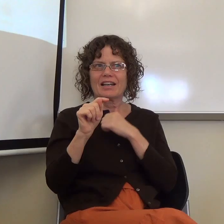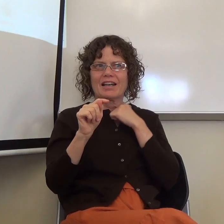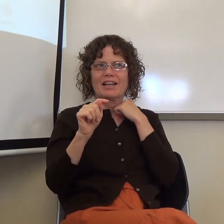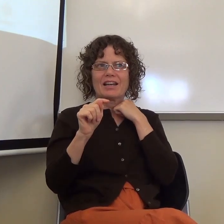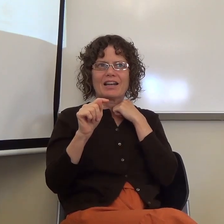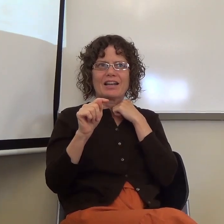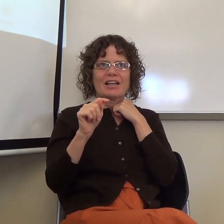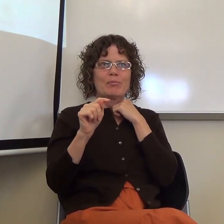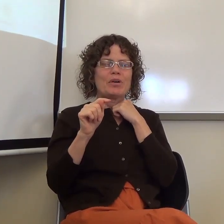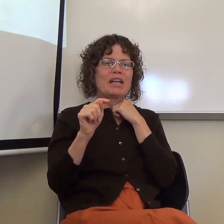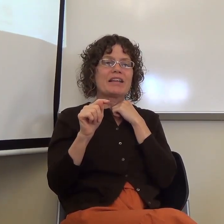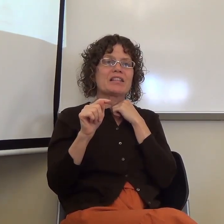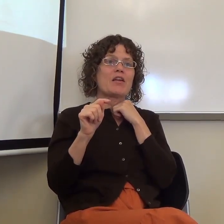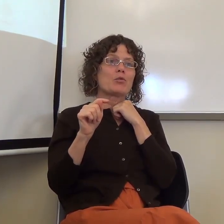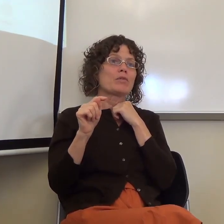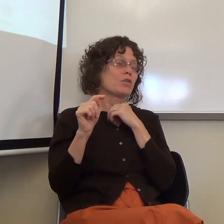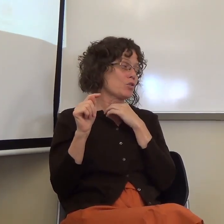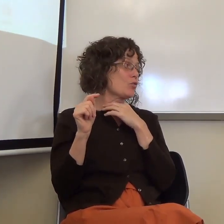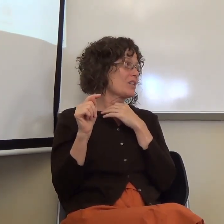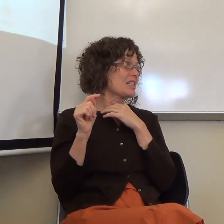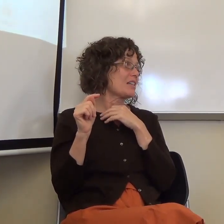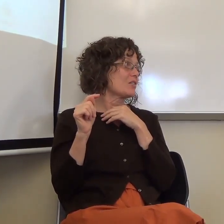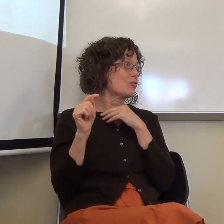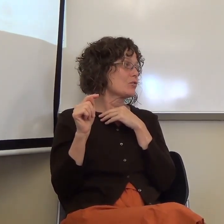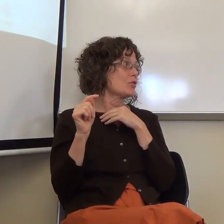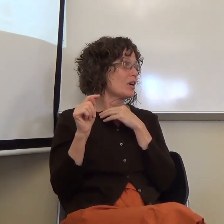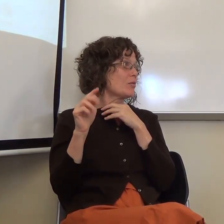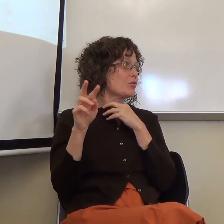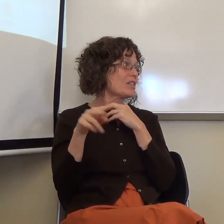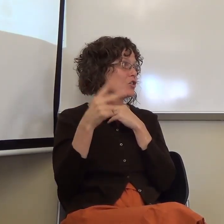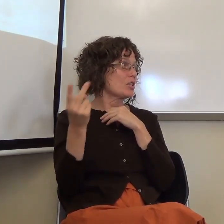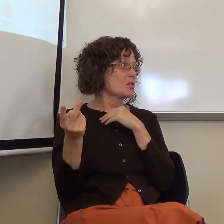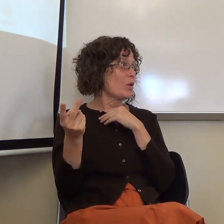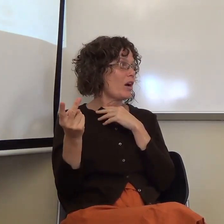another thing about this. But it has another reversal transition it? as well.